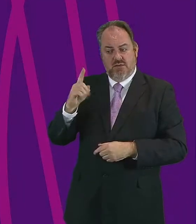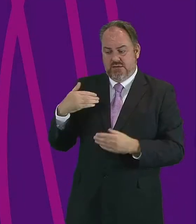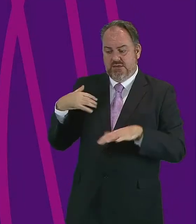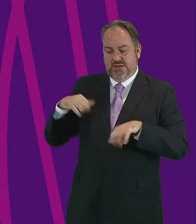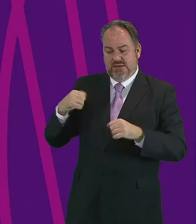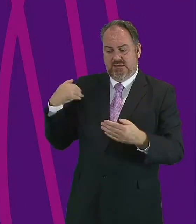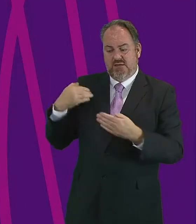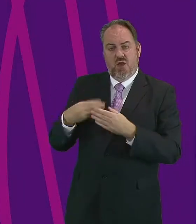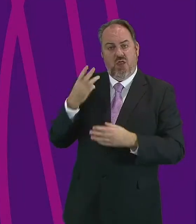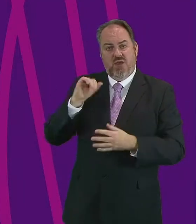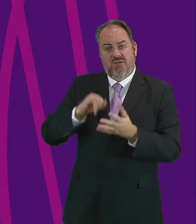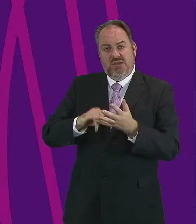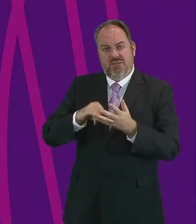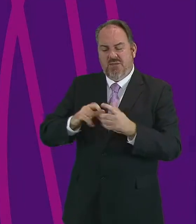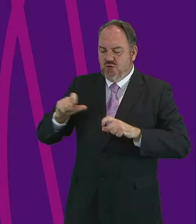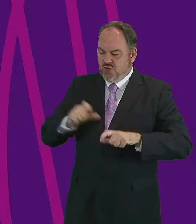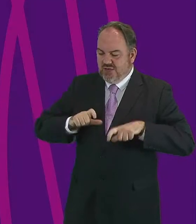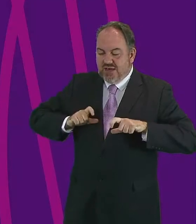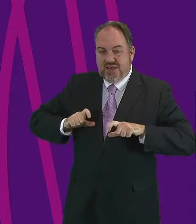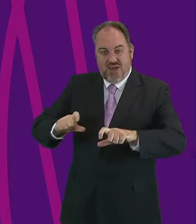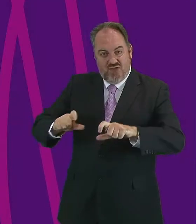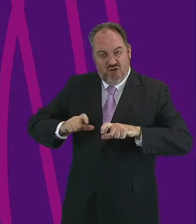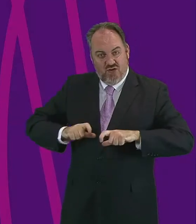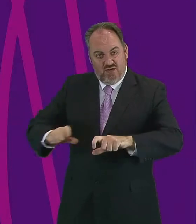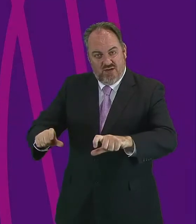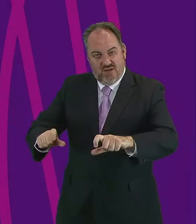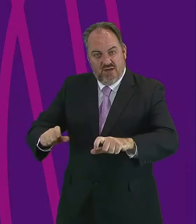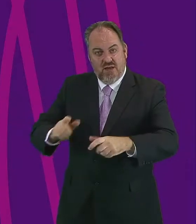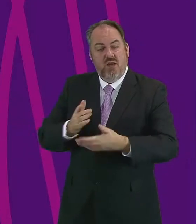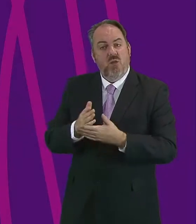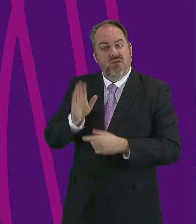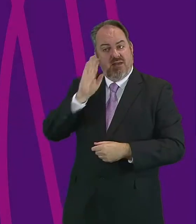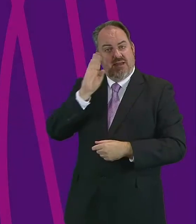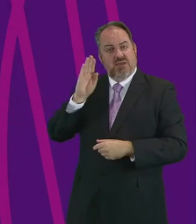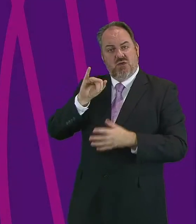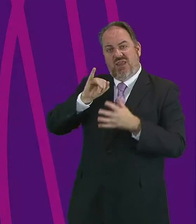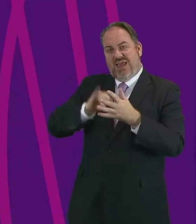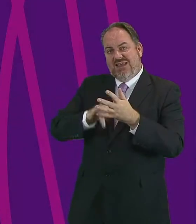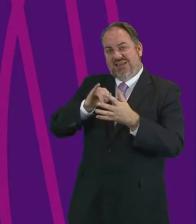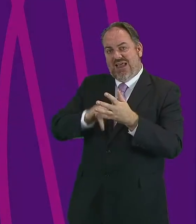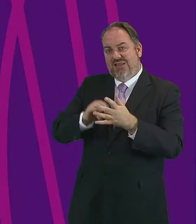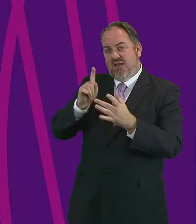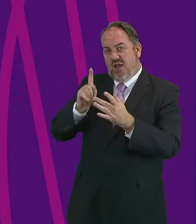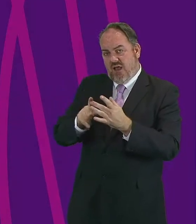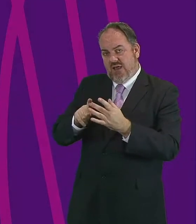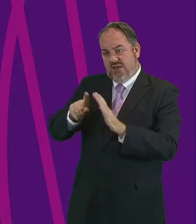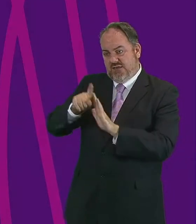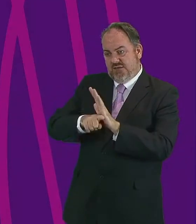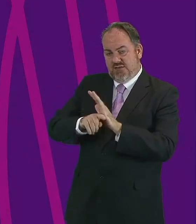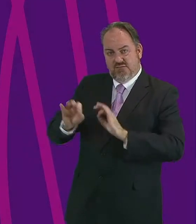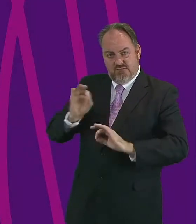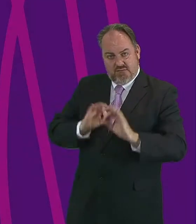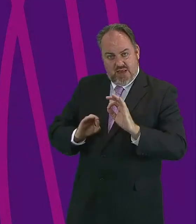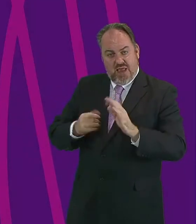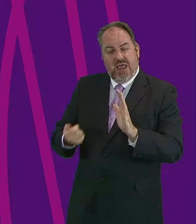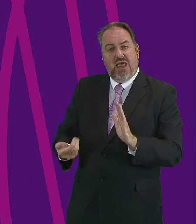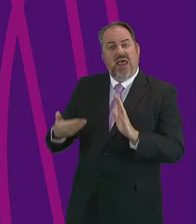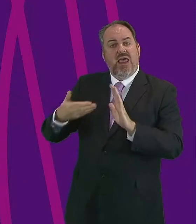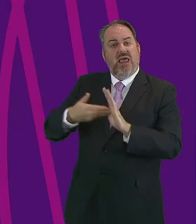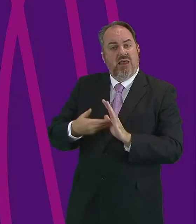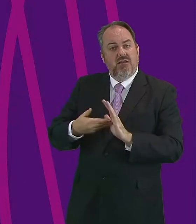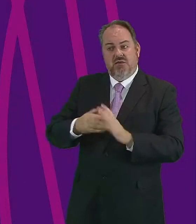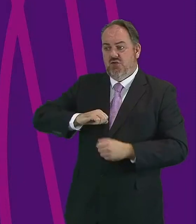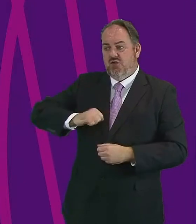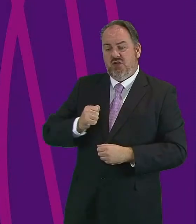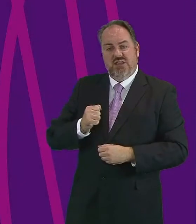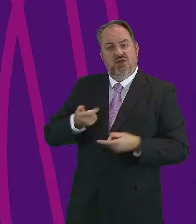September remain appropriate. We have also undertaken a review of the SSIs to which Section 14 of the Second Act applies. Scottish ministers are